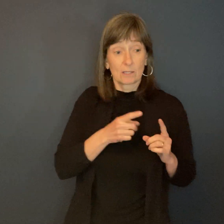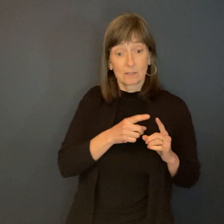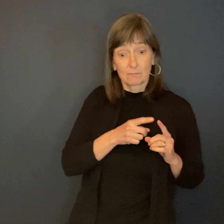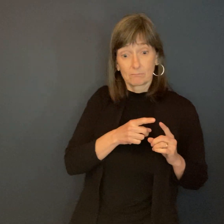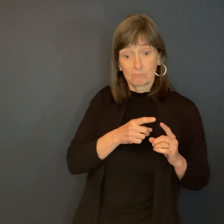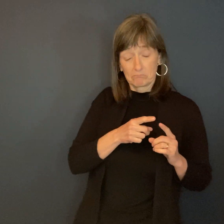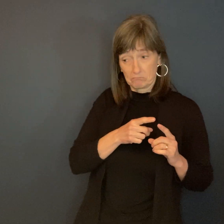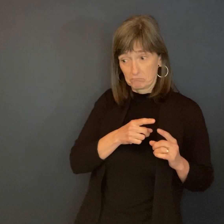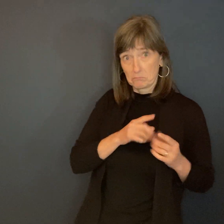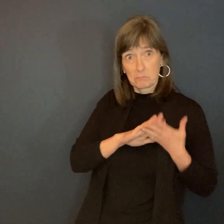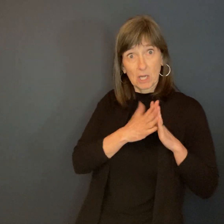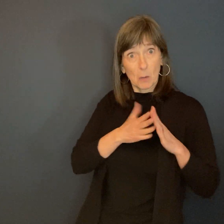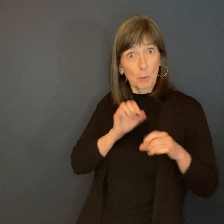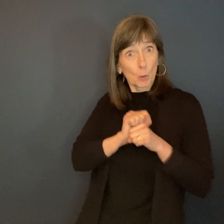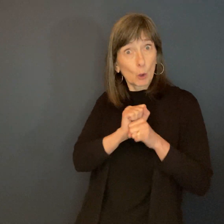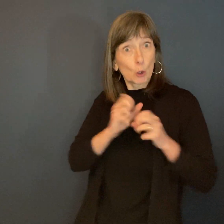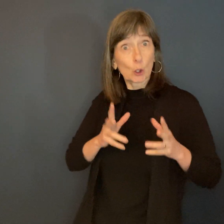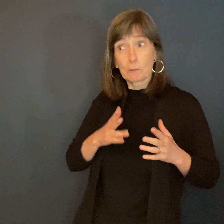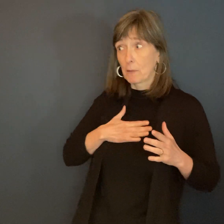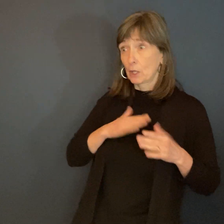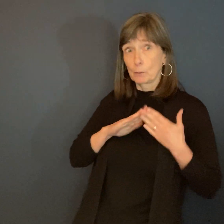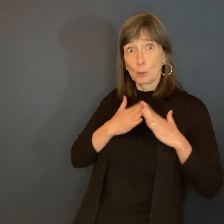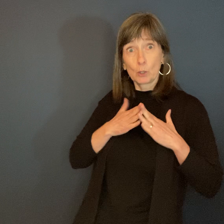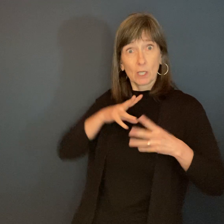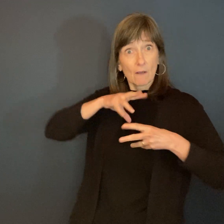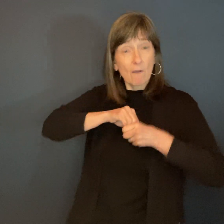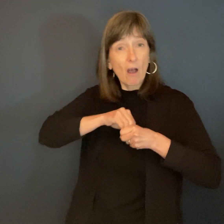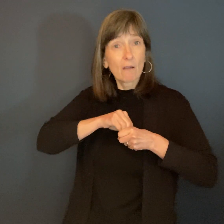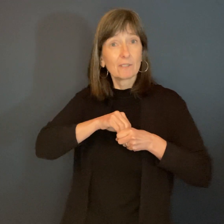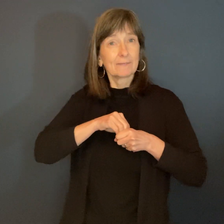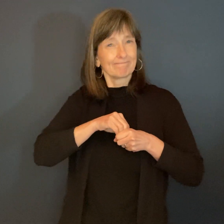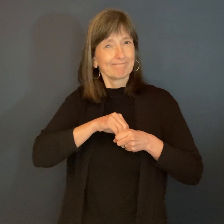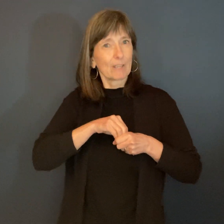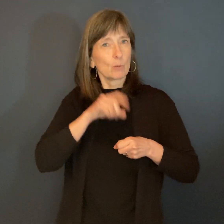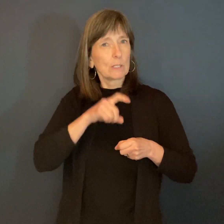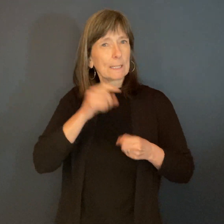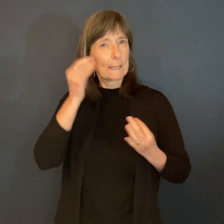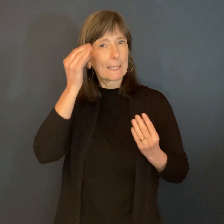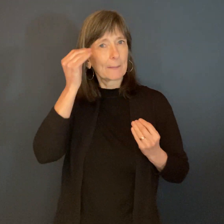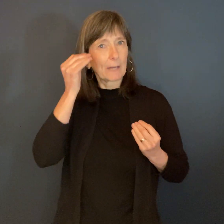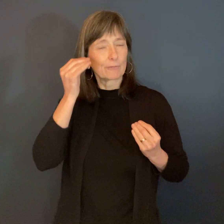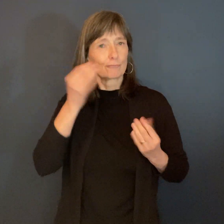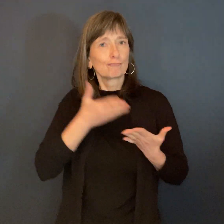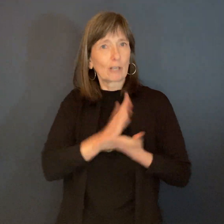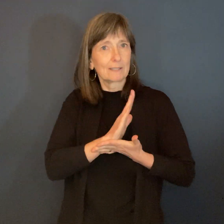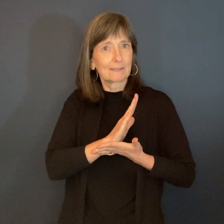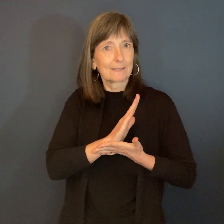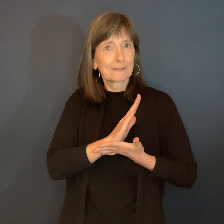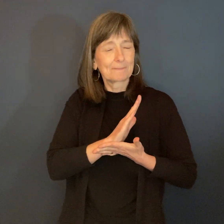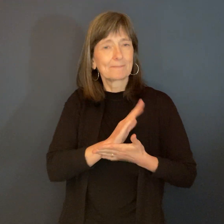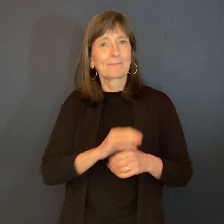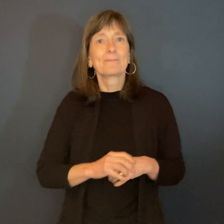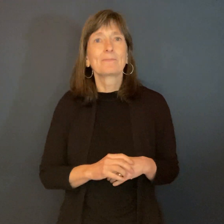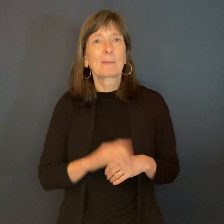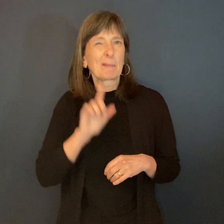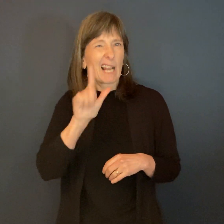rightful place, and we'll probably get there. Okay, that's a good segue to the next sort of